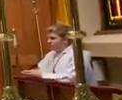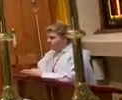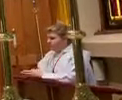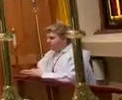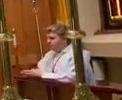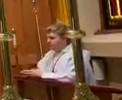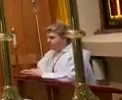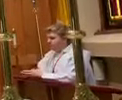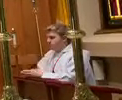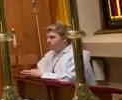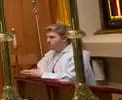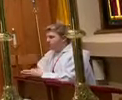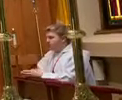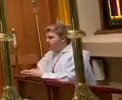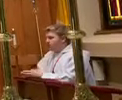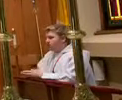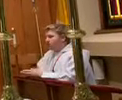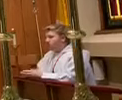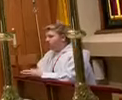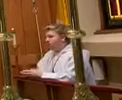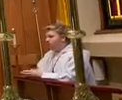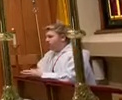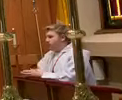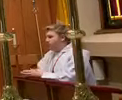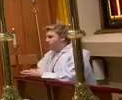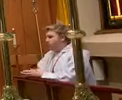The body of Christ.